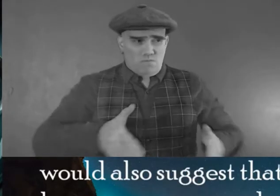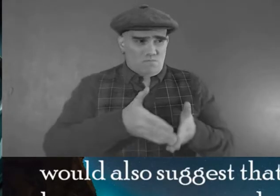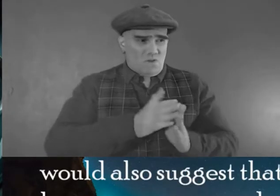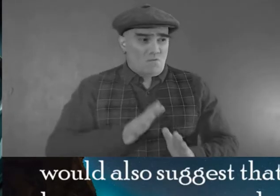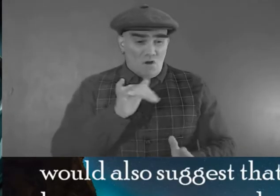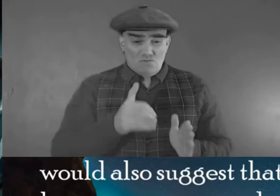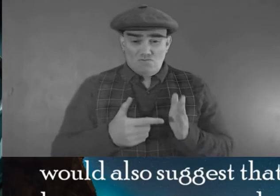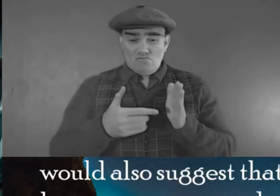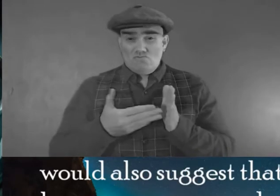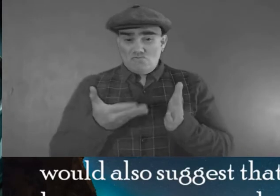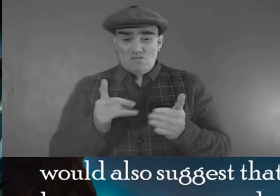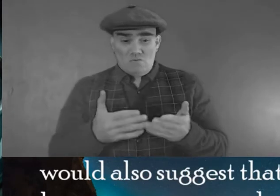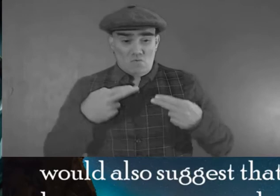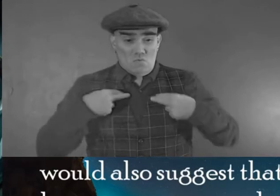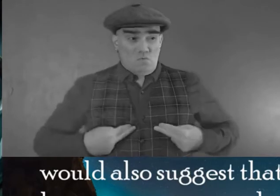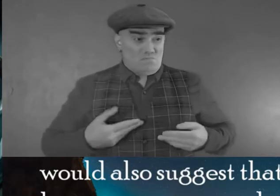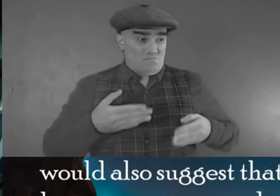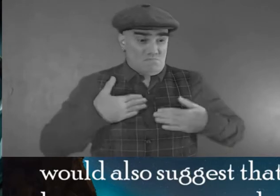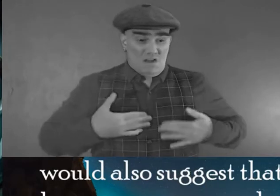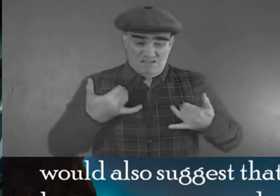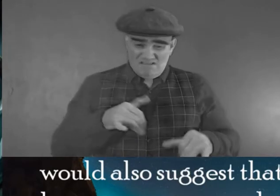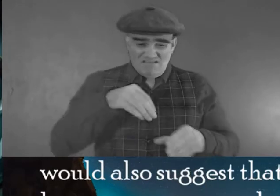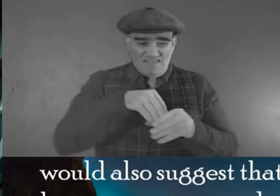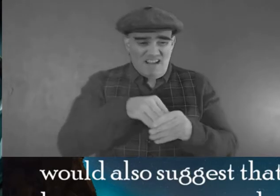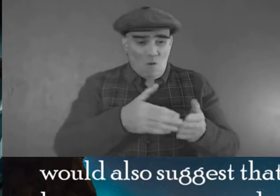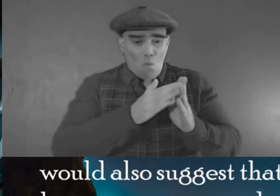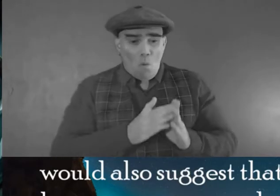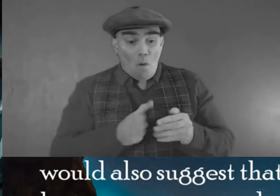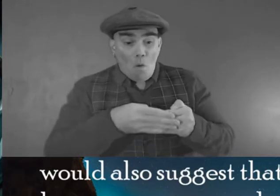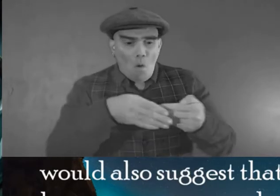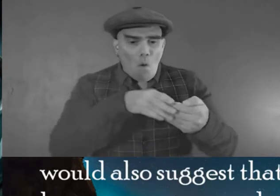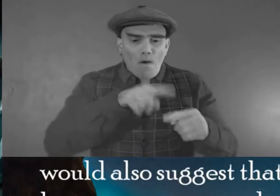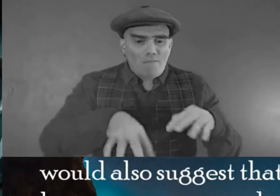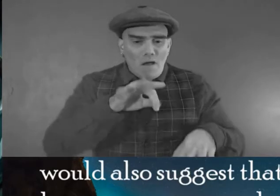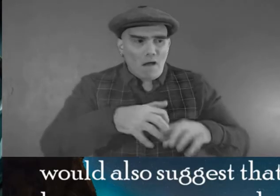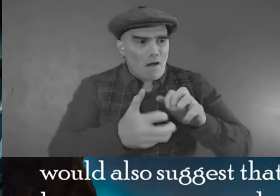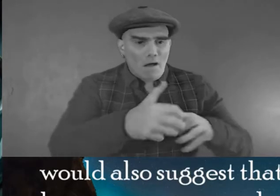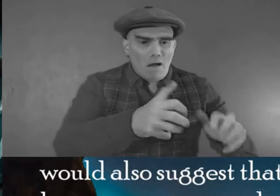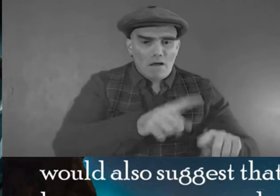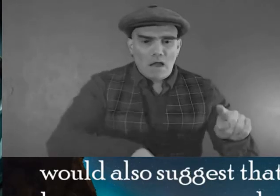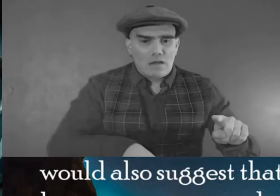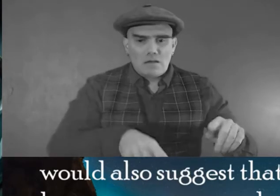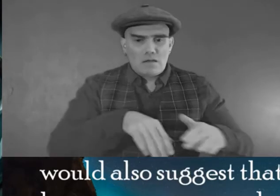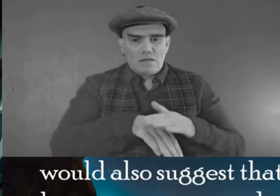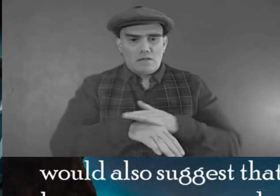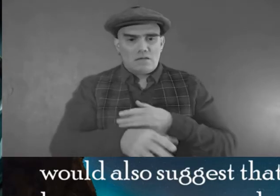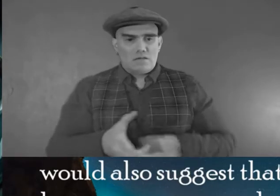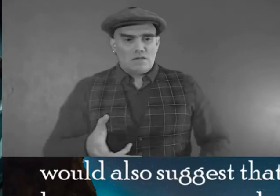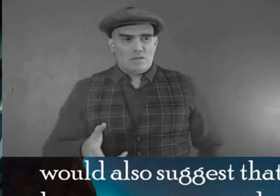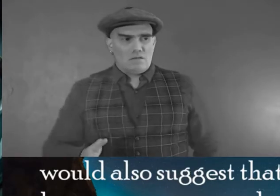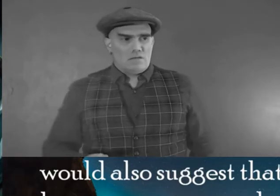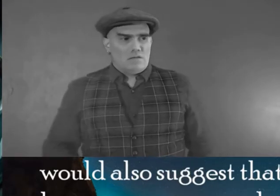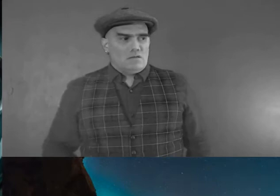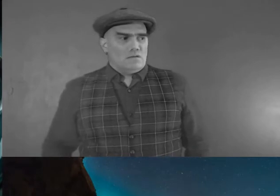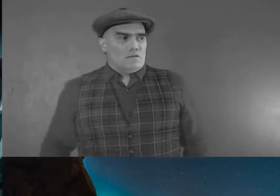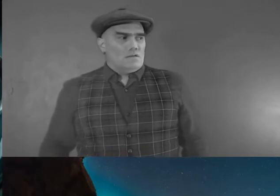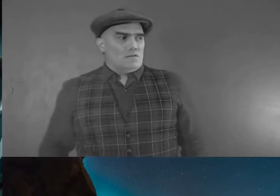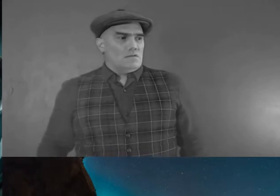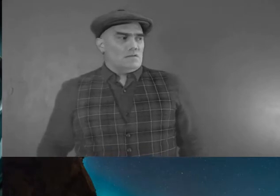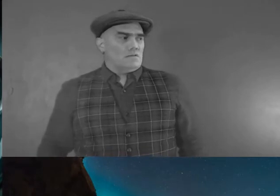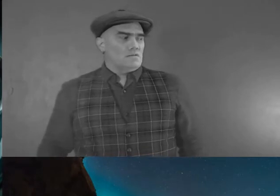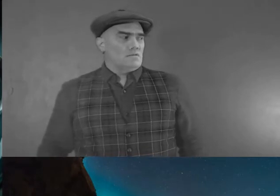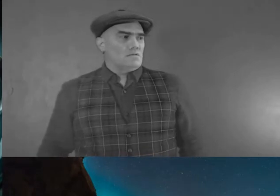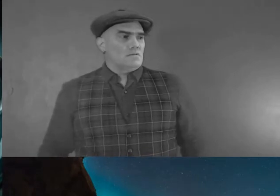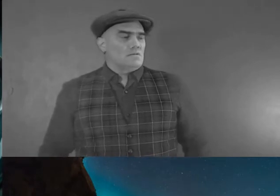also suggest that human remains may be buried inside, sealed and inaccessible areas of the wreck.